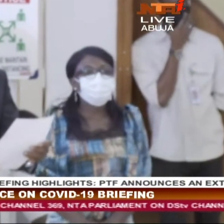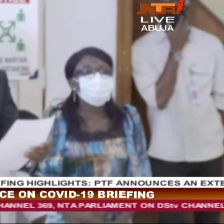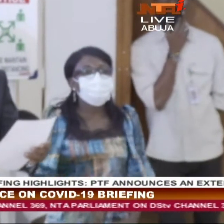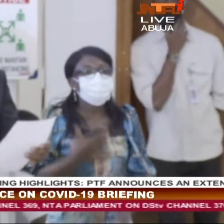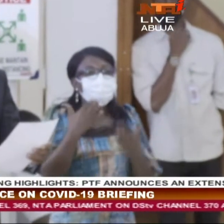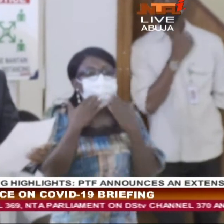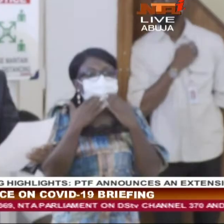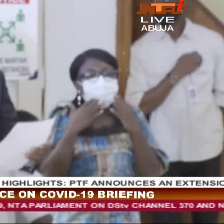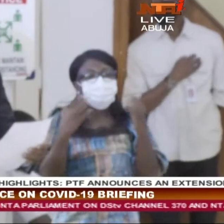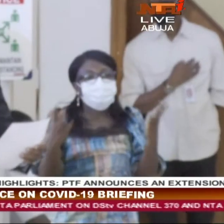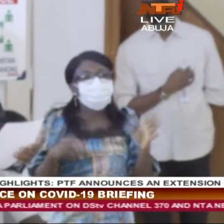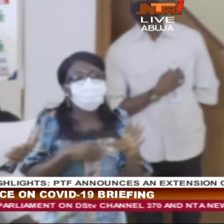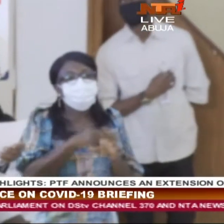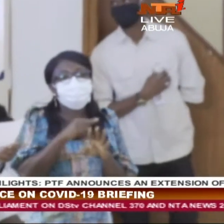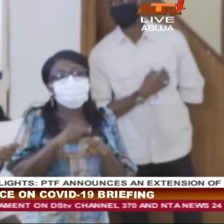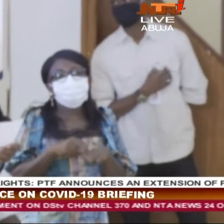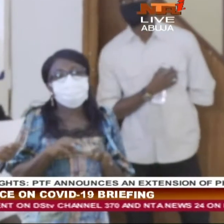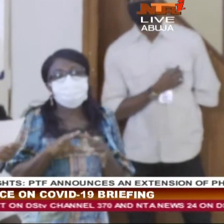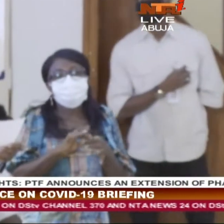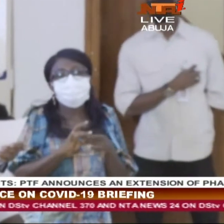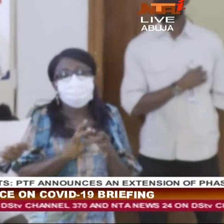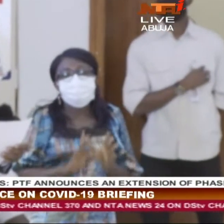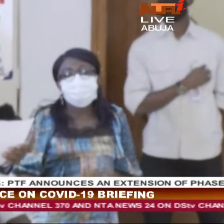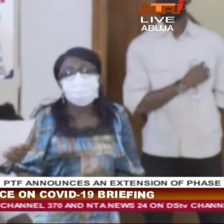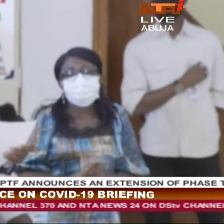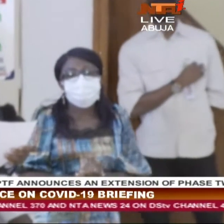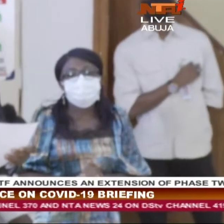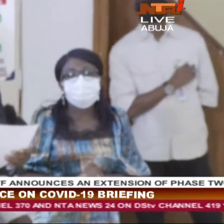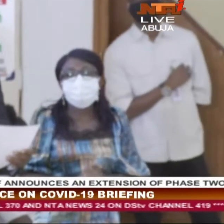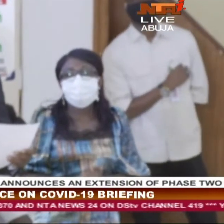Thank you very much, National Coordinator.